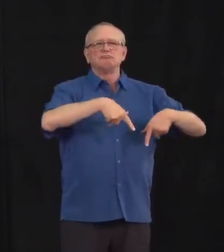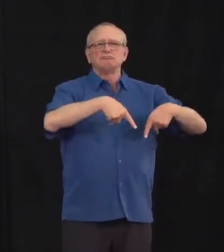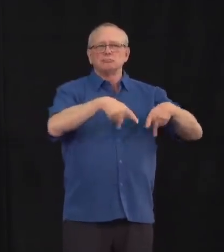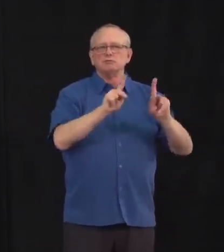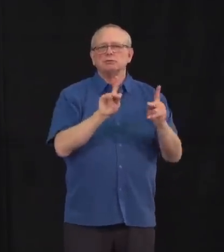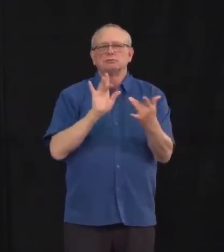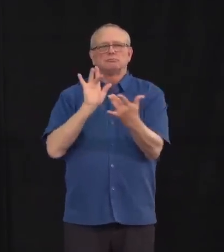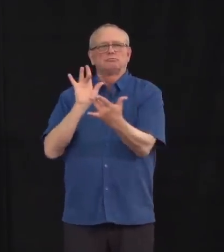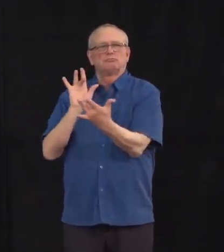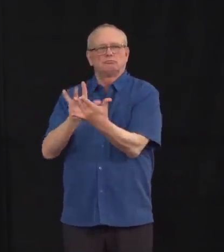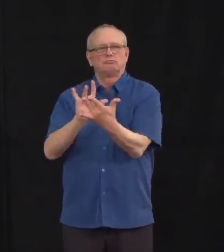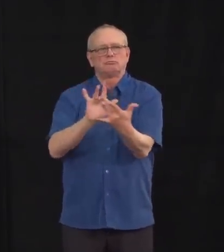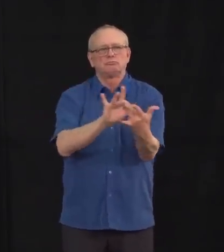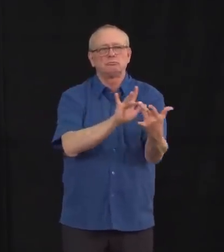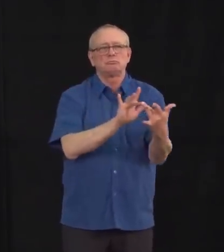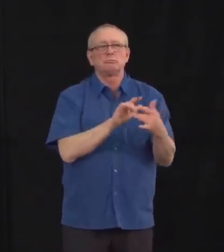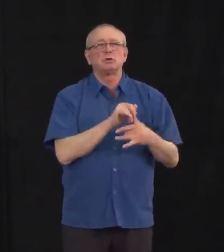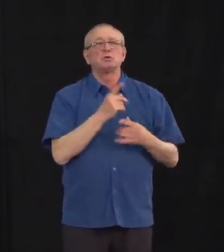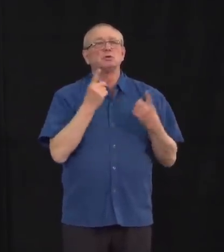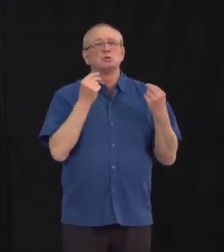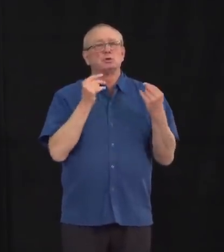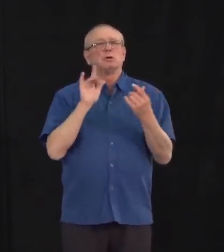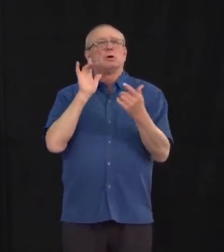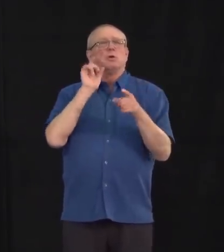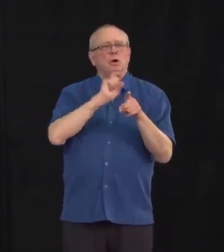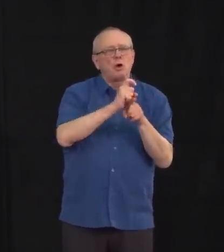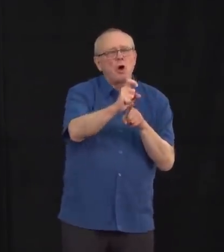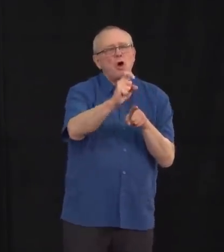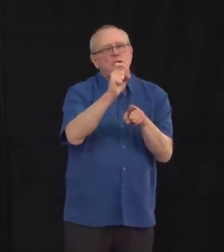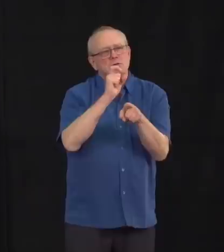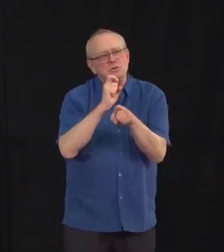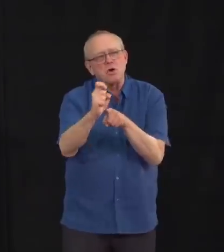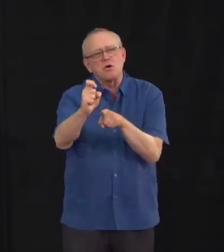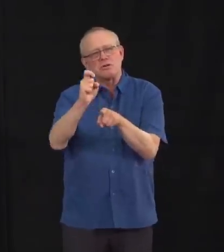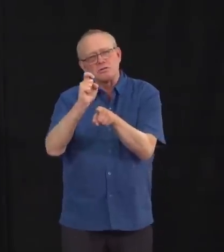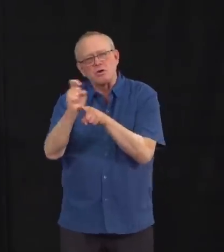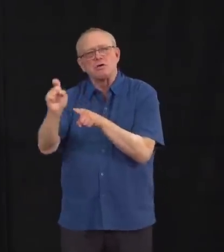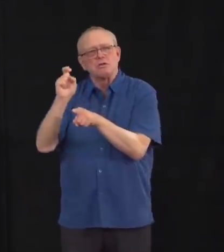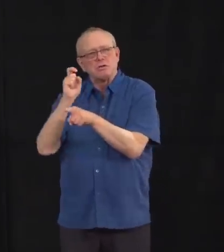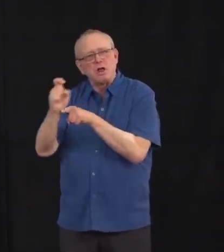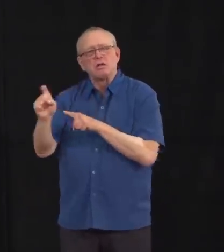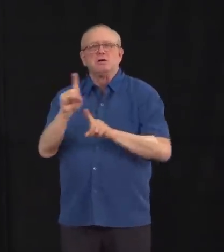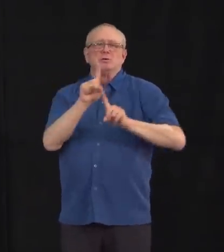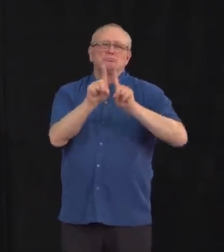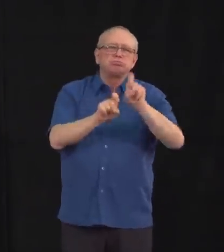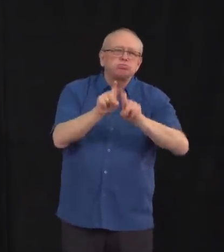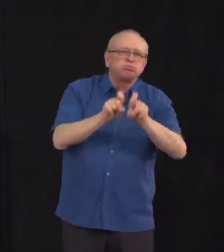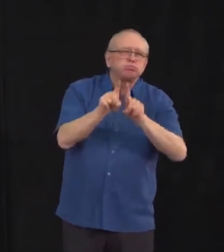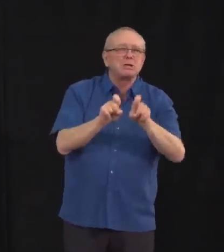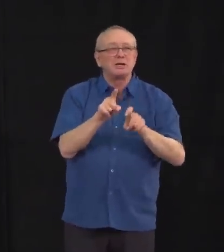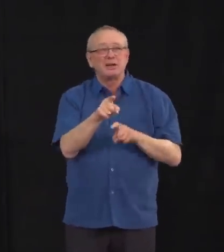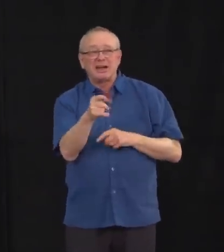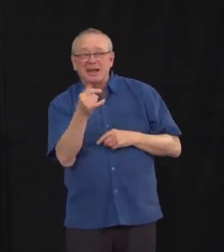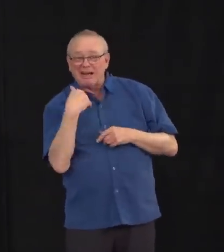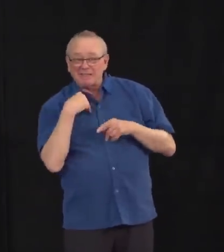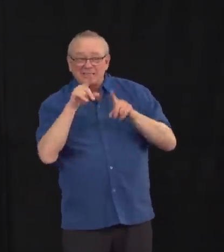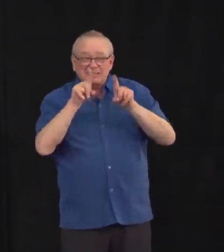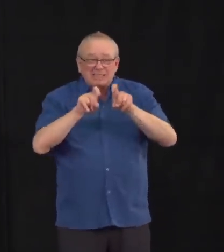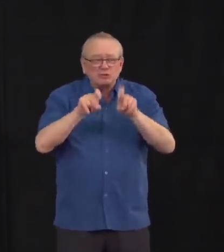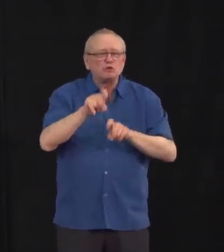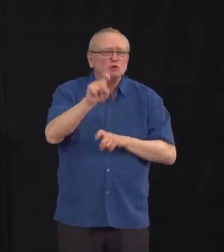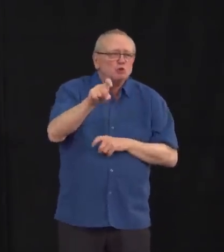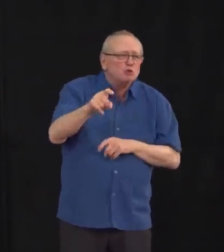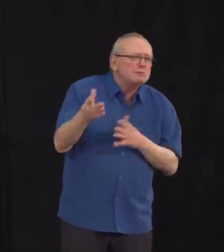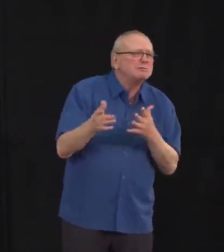been in contact with someone who has COVID-19 and assessing whether they should be tested. Now, understandably, there's